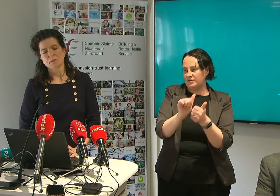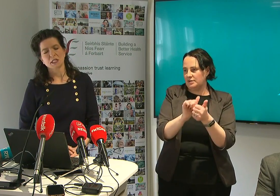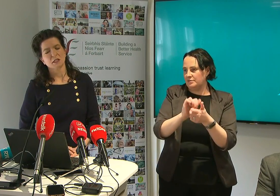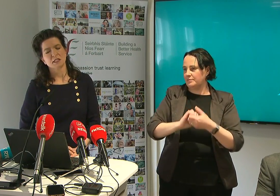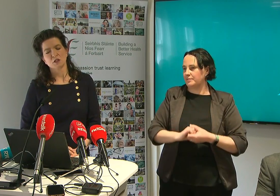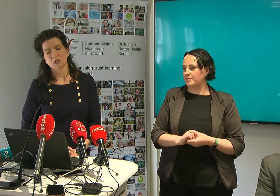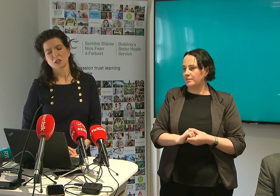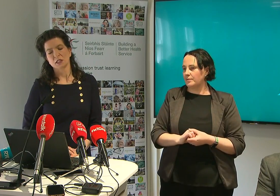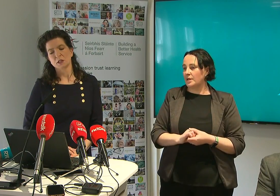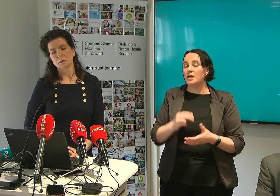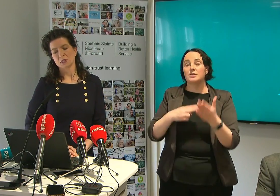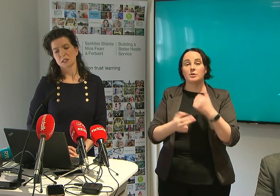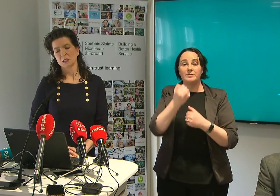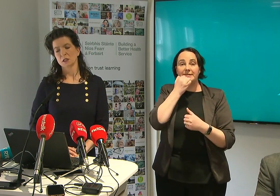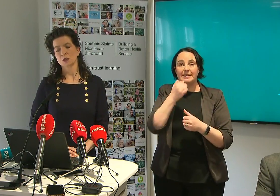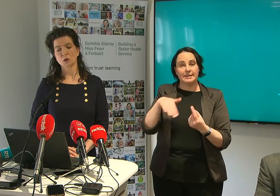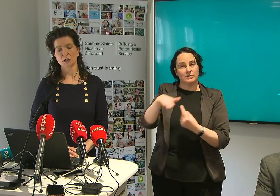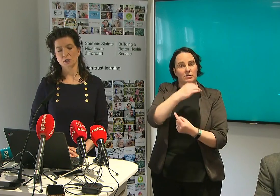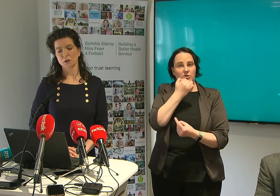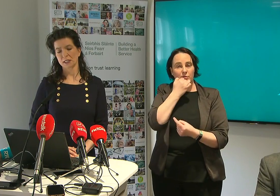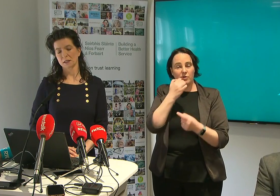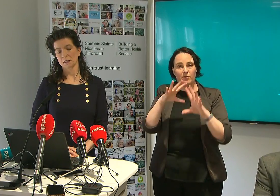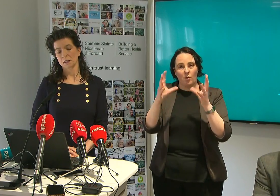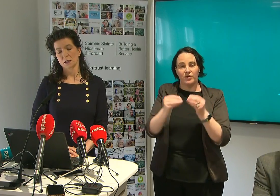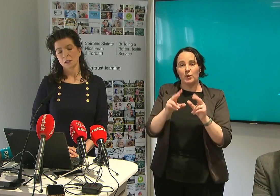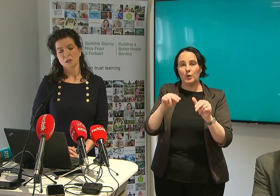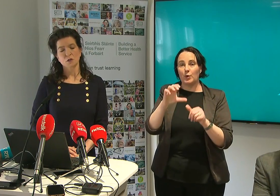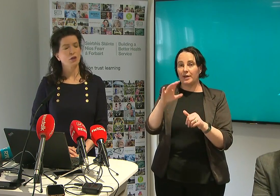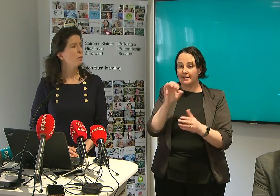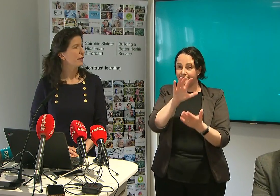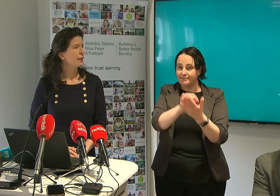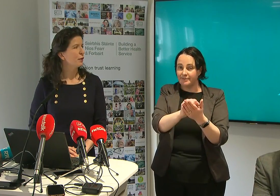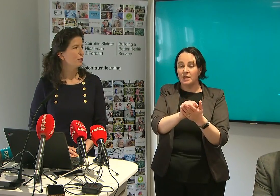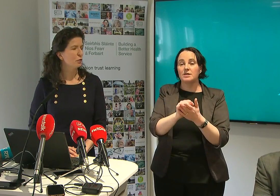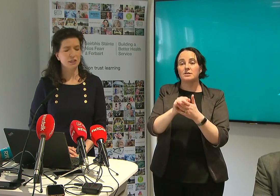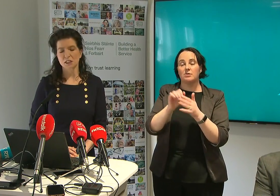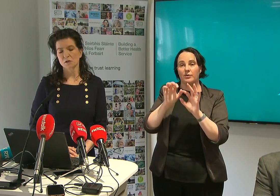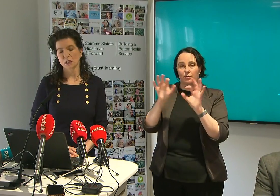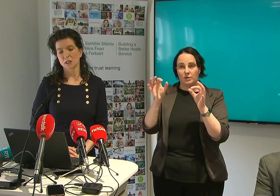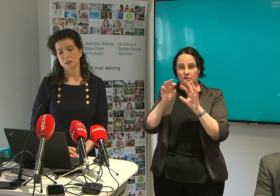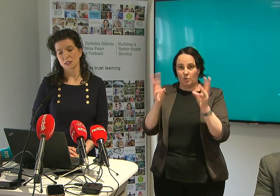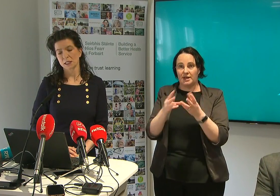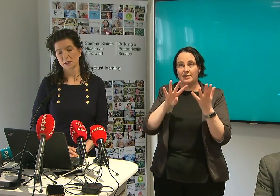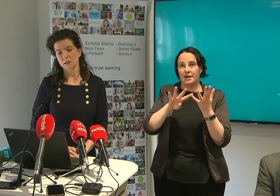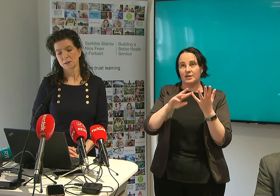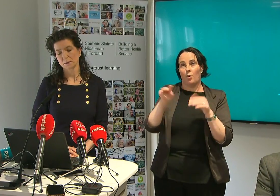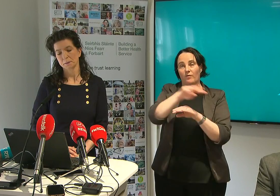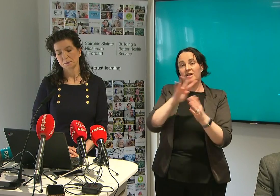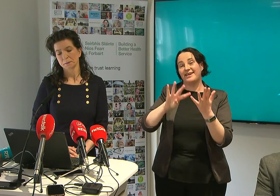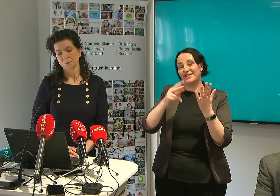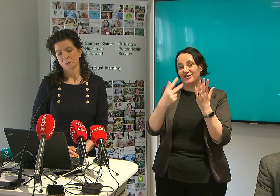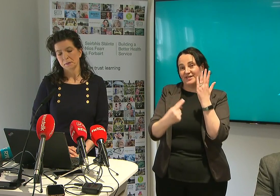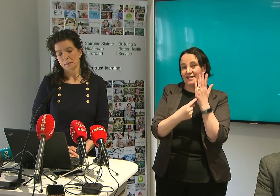So an update on the situation in numbers, total of new cases. So globally now we've over 93,000 cases.